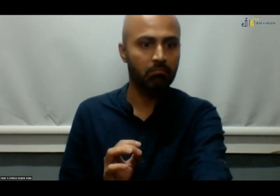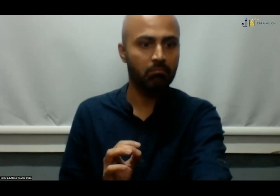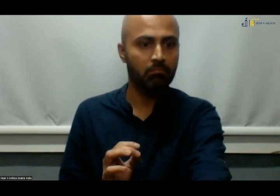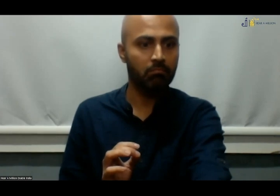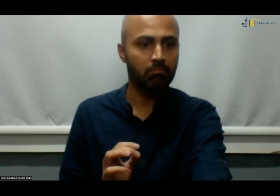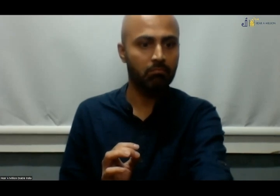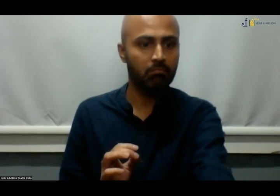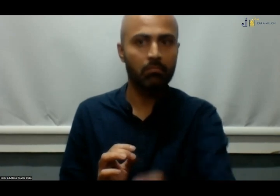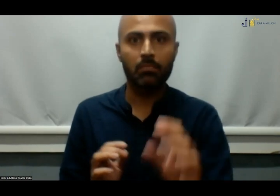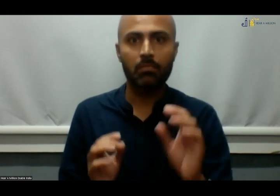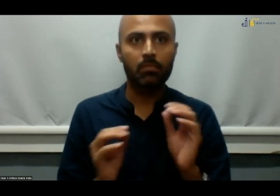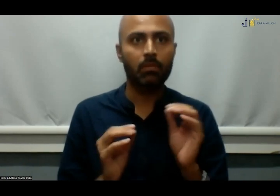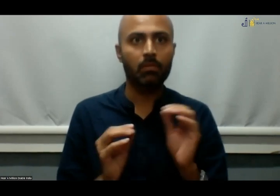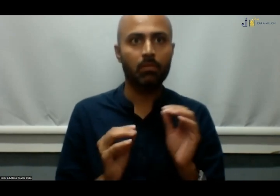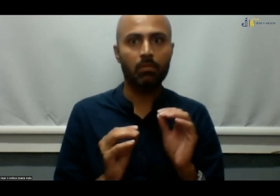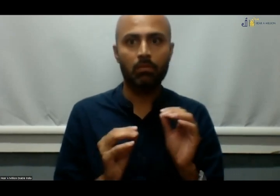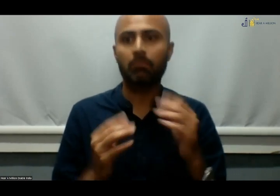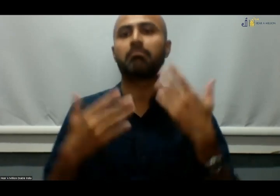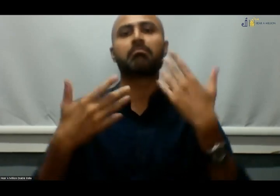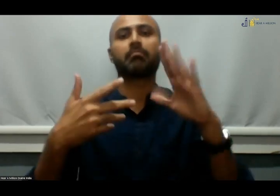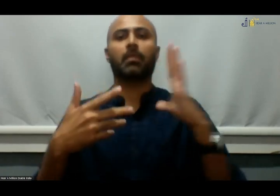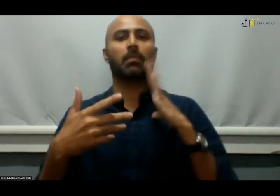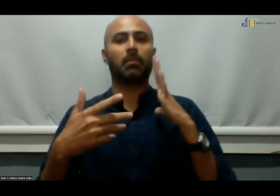I don't see him here.